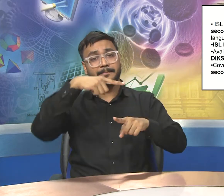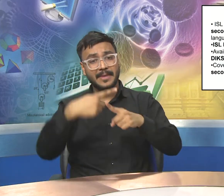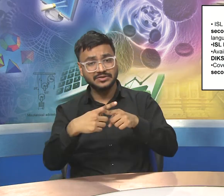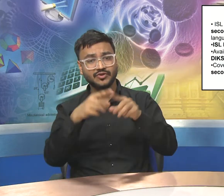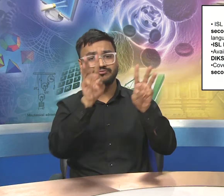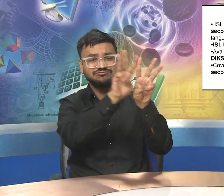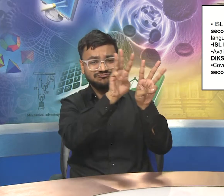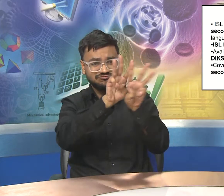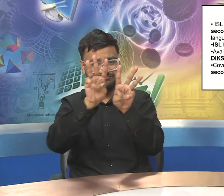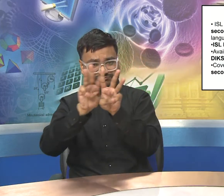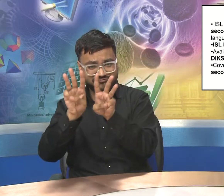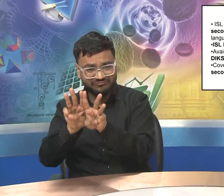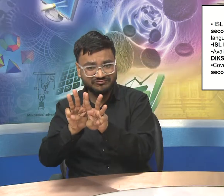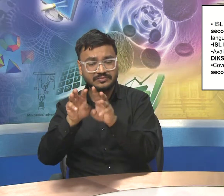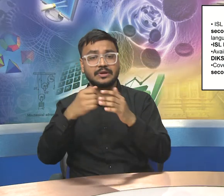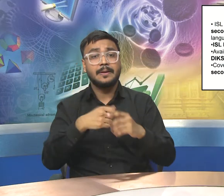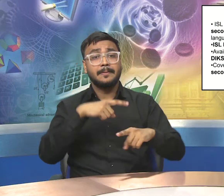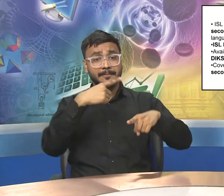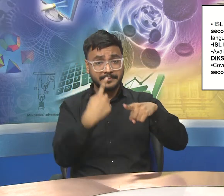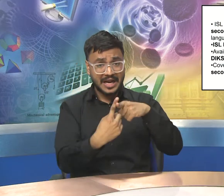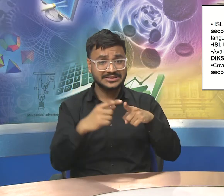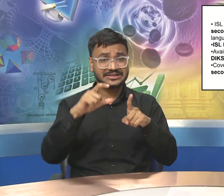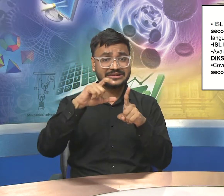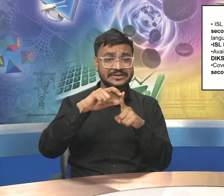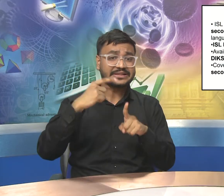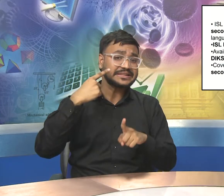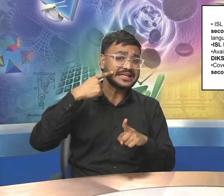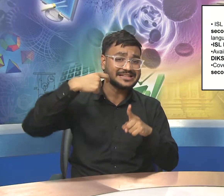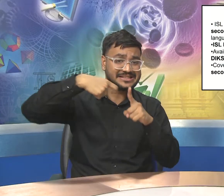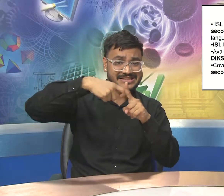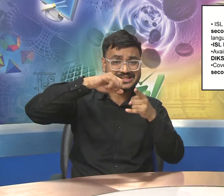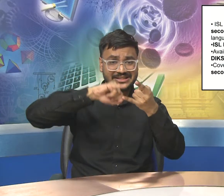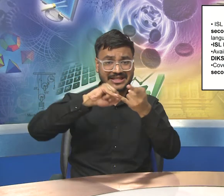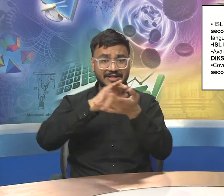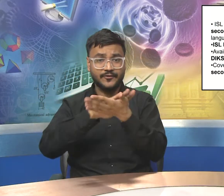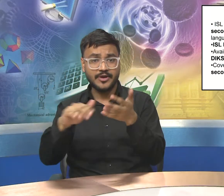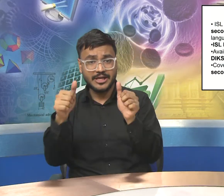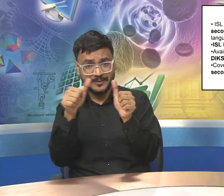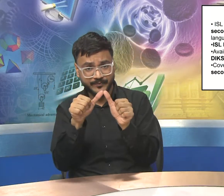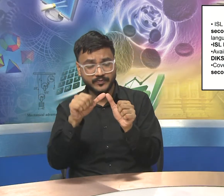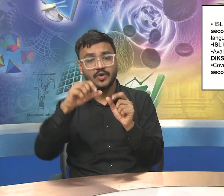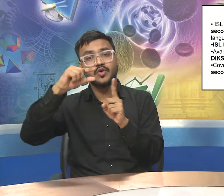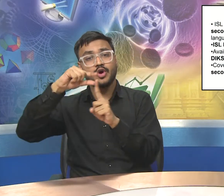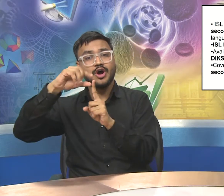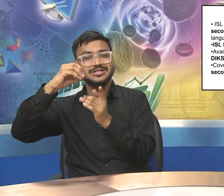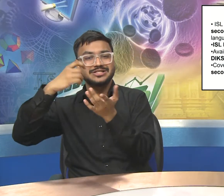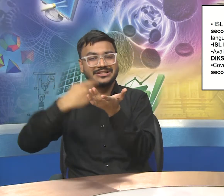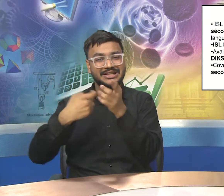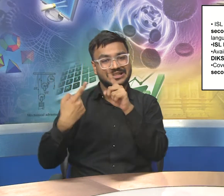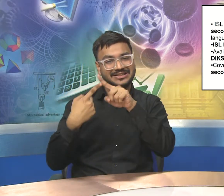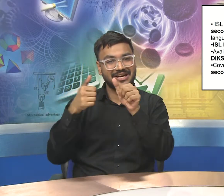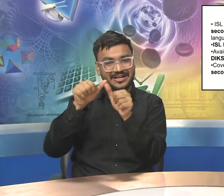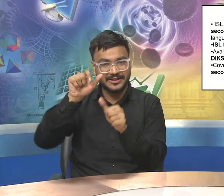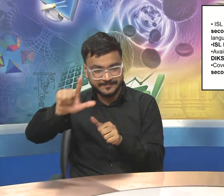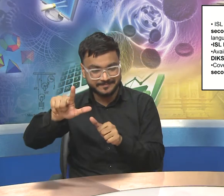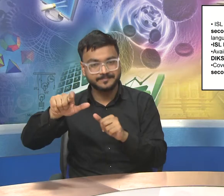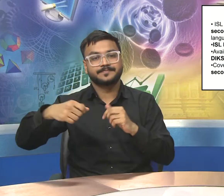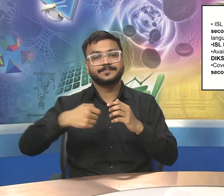available on NIOS YouTube channel, website and Diksha portal. They cover